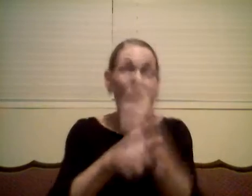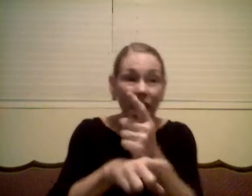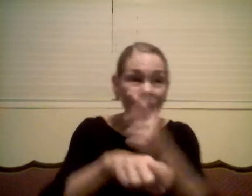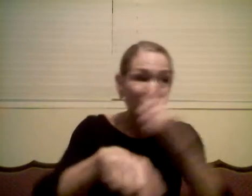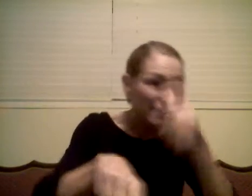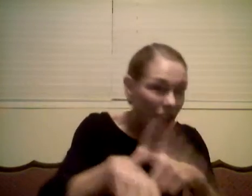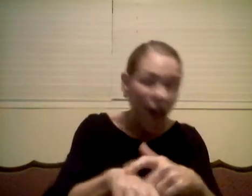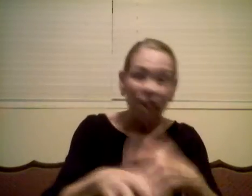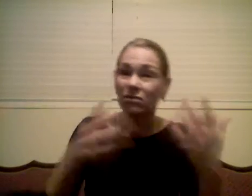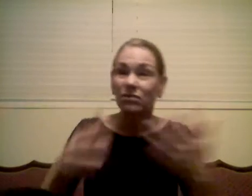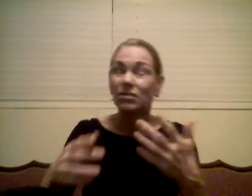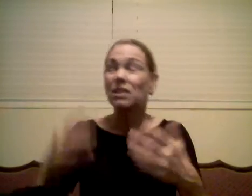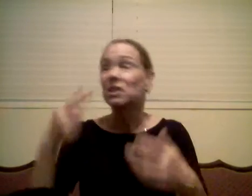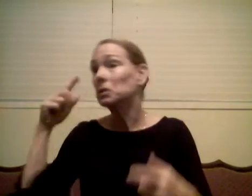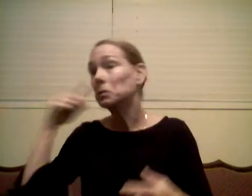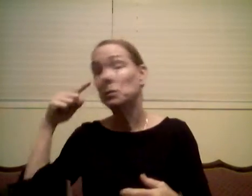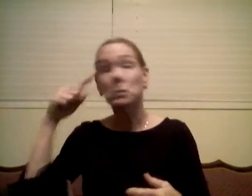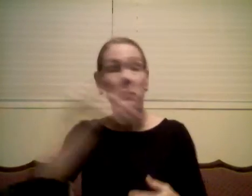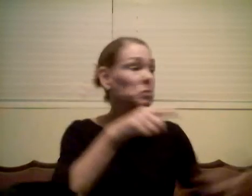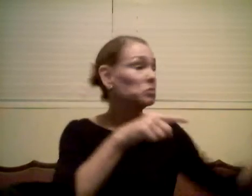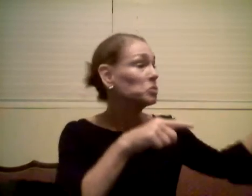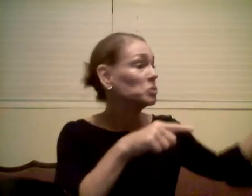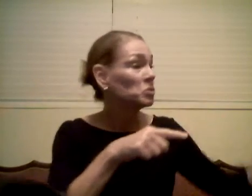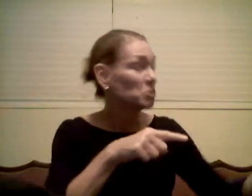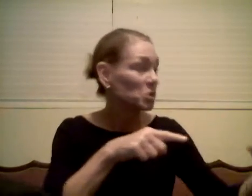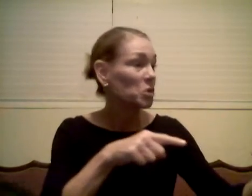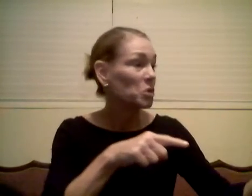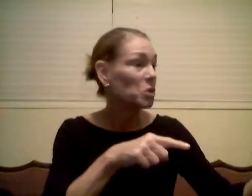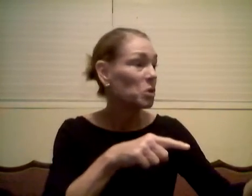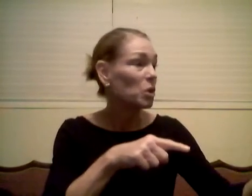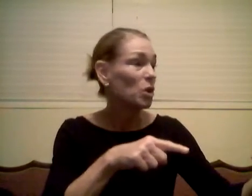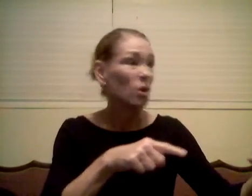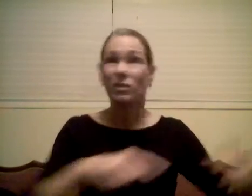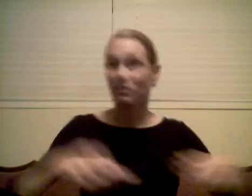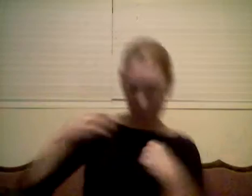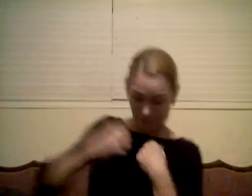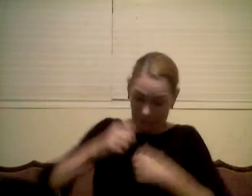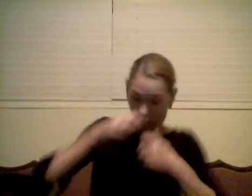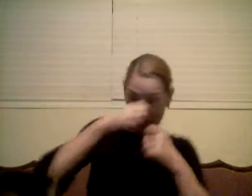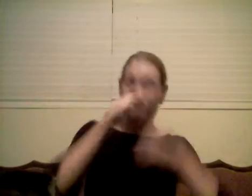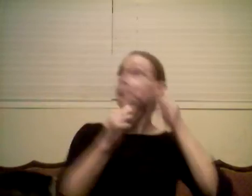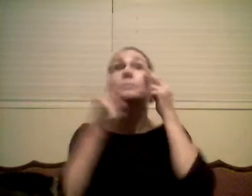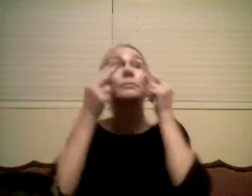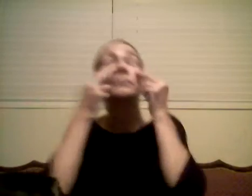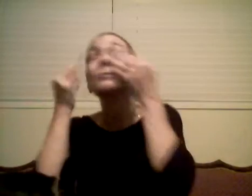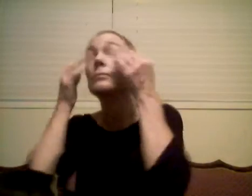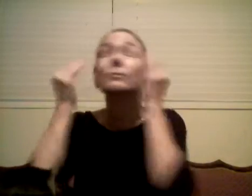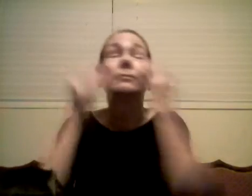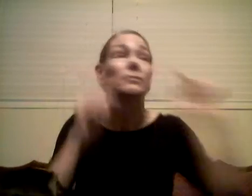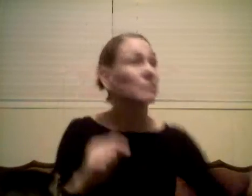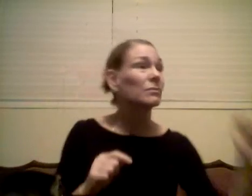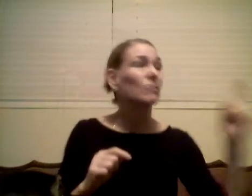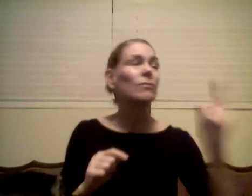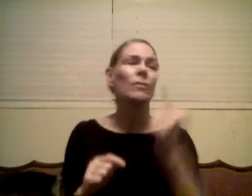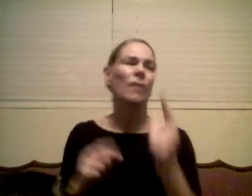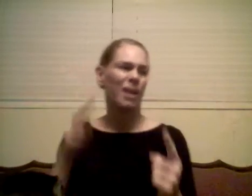shirt, tying your tie. We see that. My boss's office is right by our parking lot. And when we see